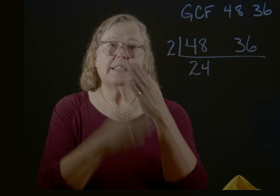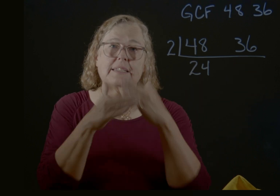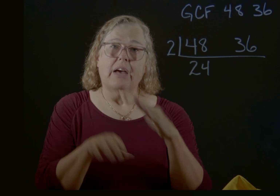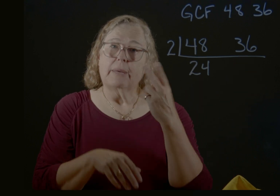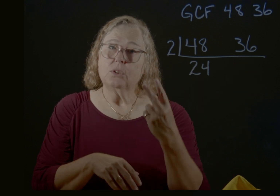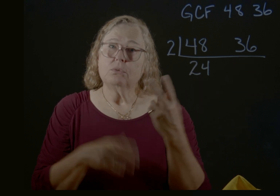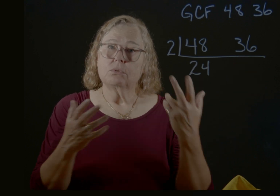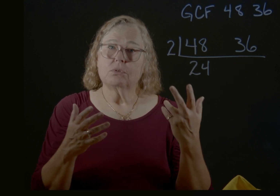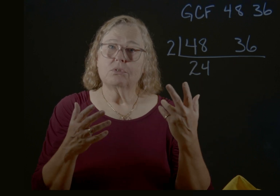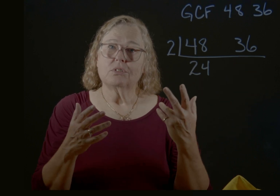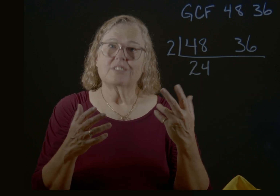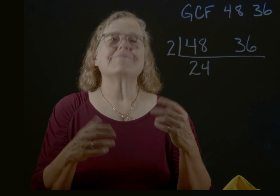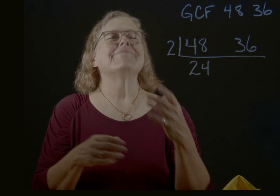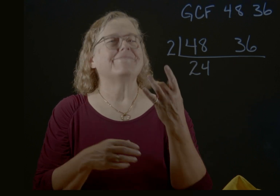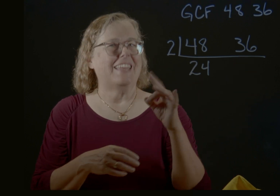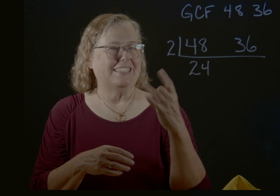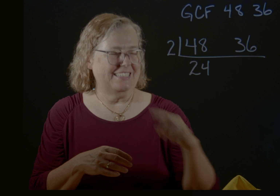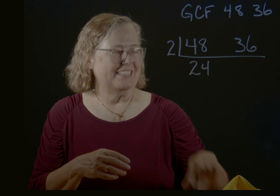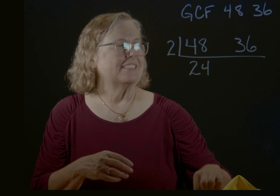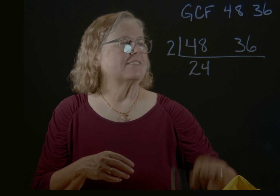2? Yep, 18.